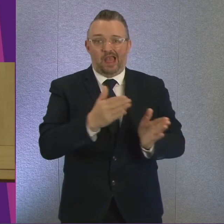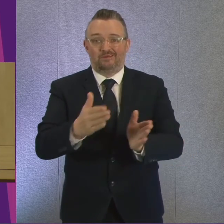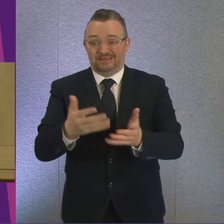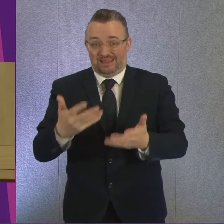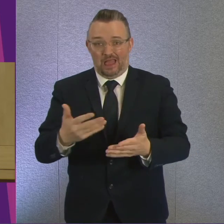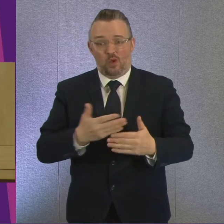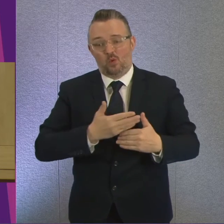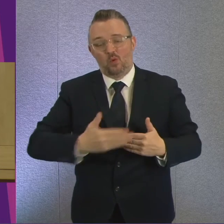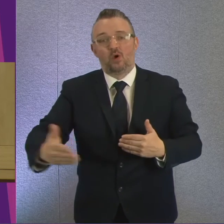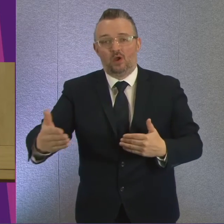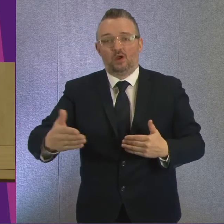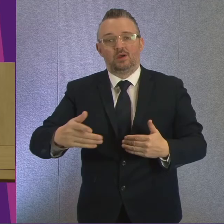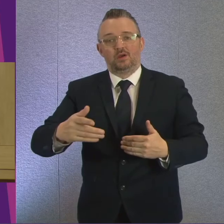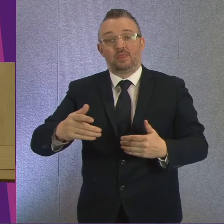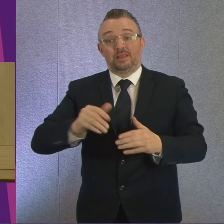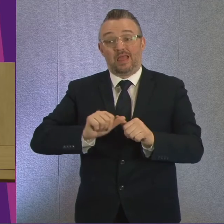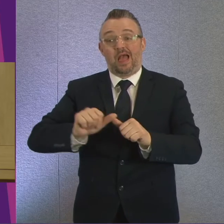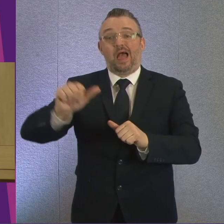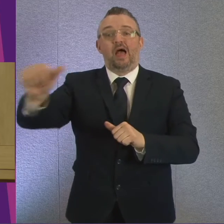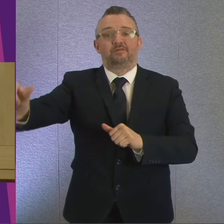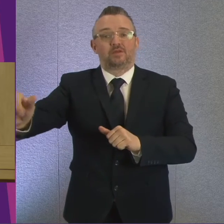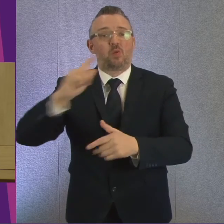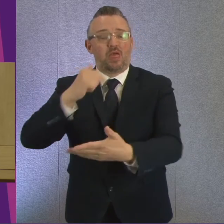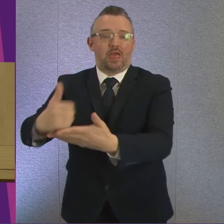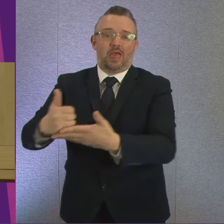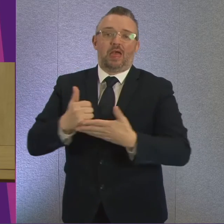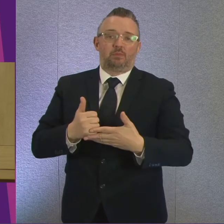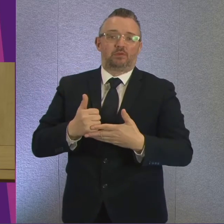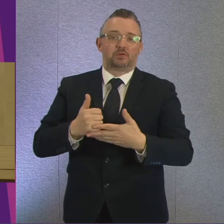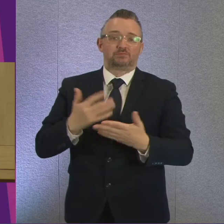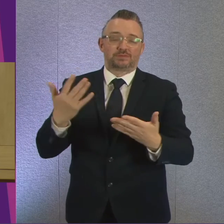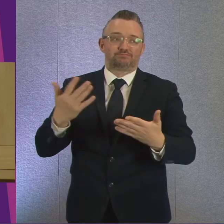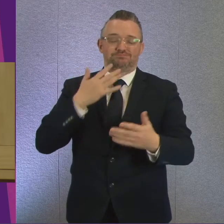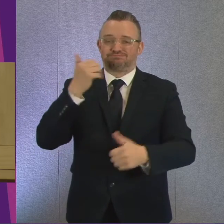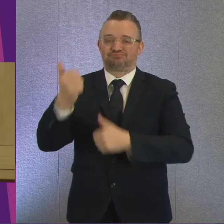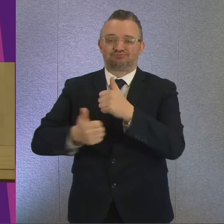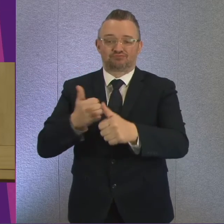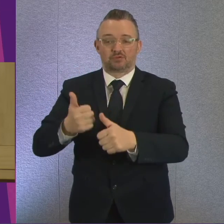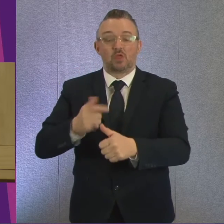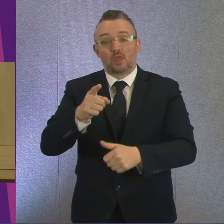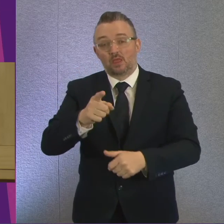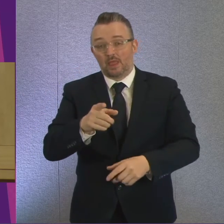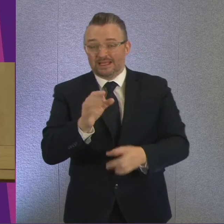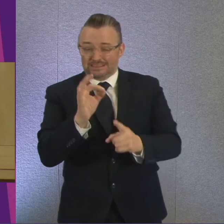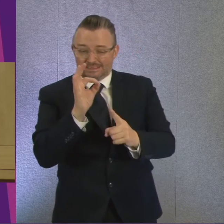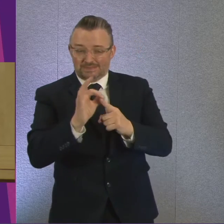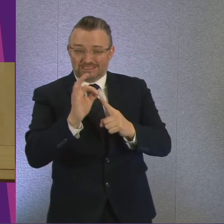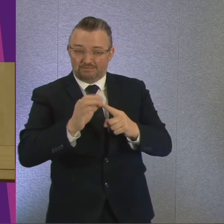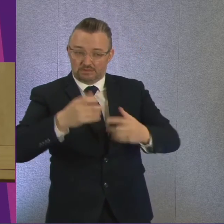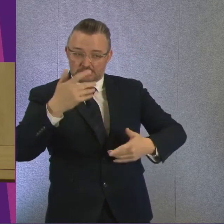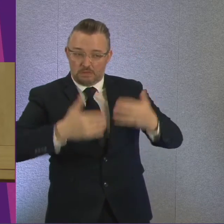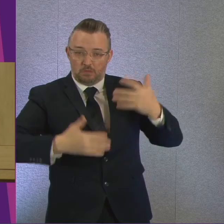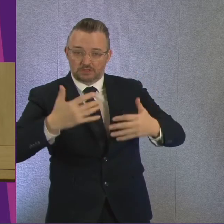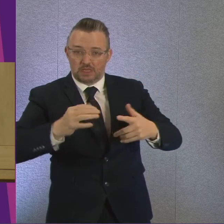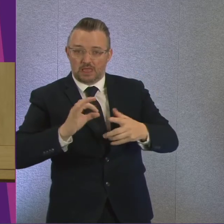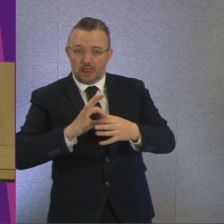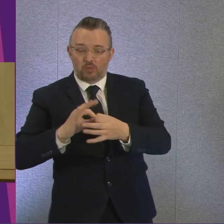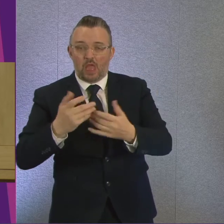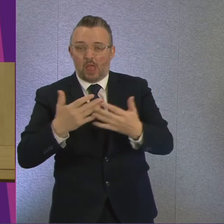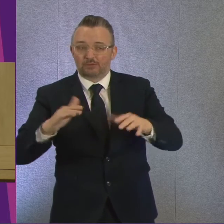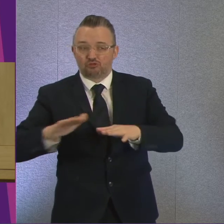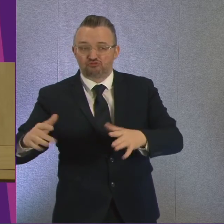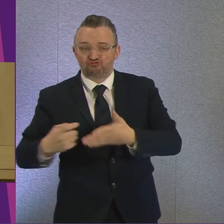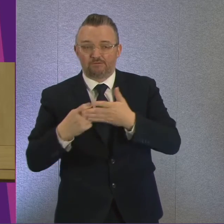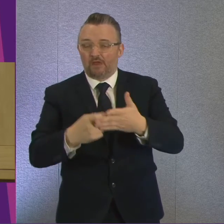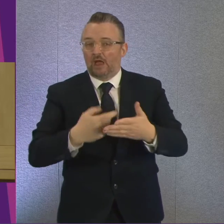help us to support mental health and well-being of the people of Scotland. I don't have those specific figures, but I am certainly happy to